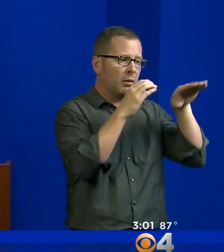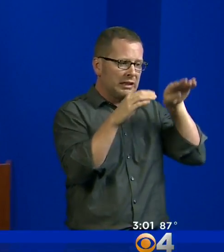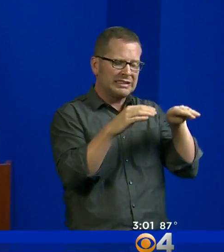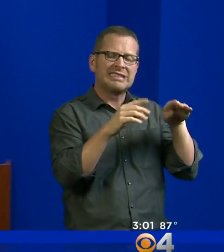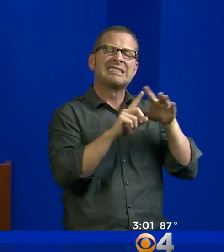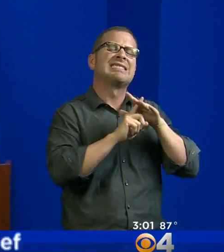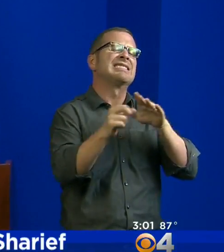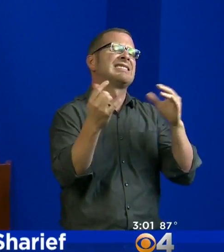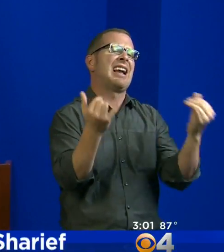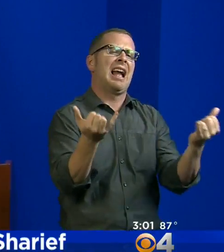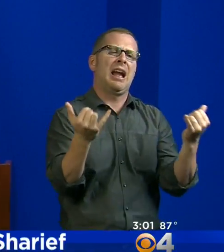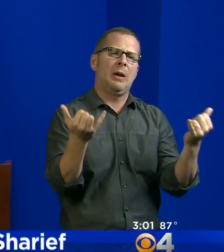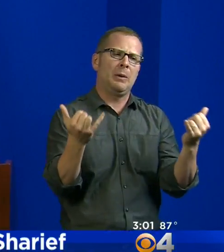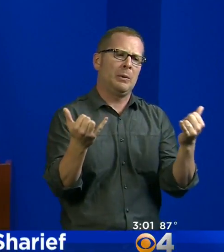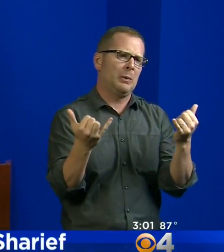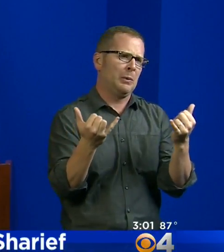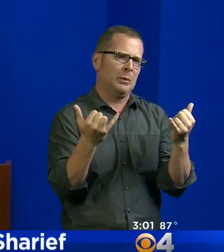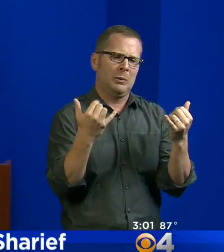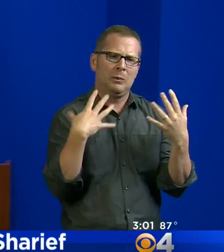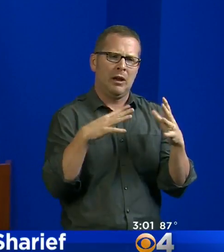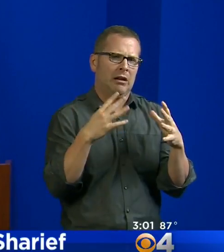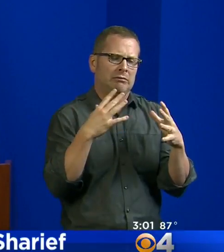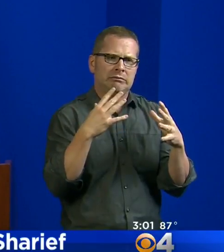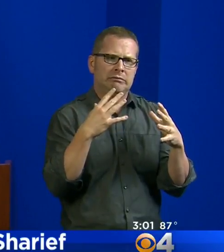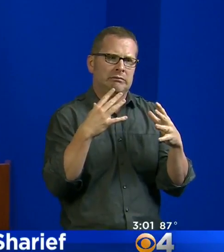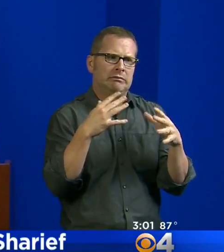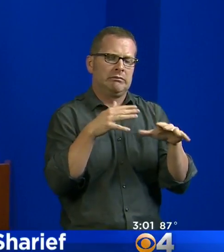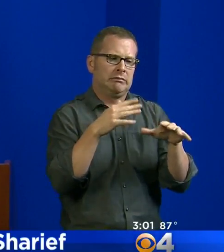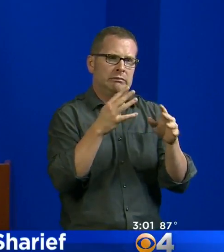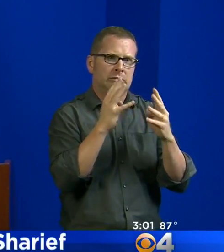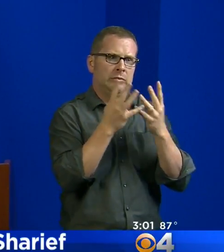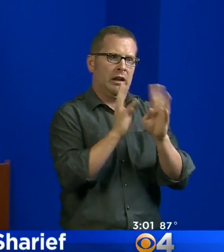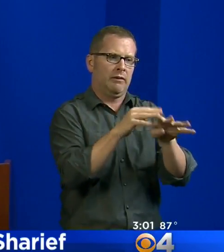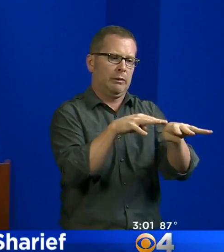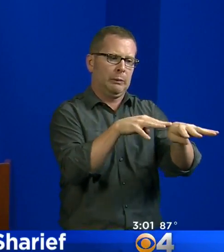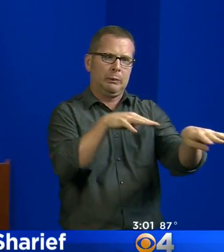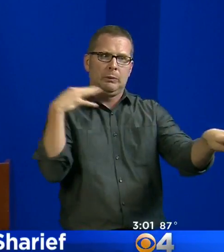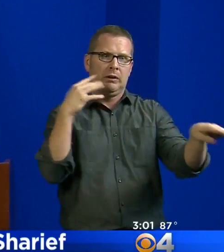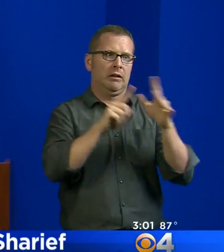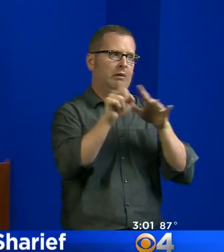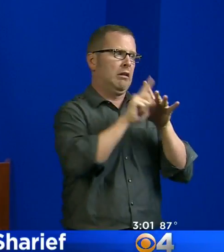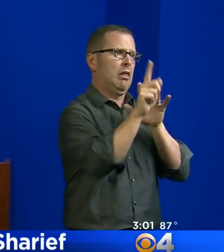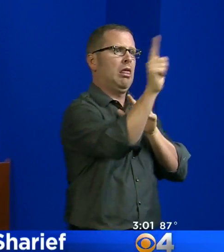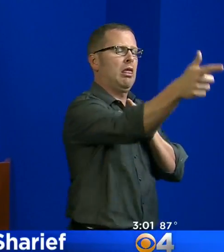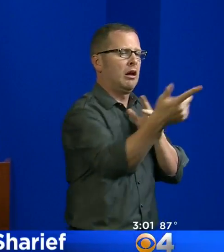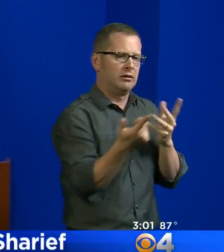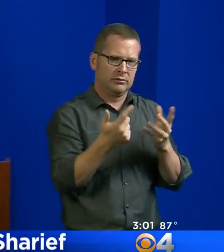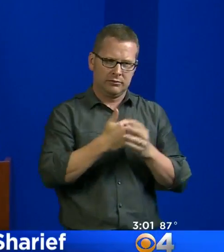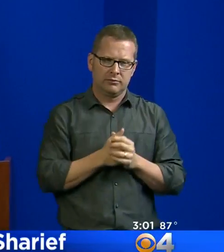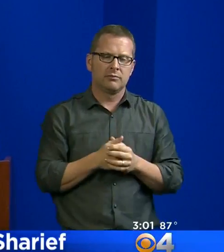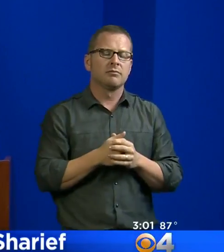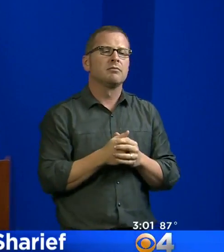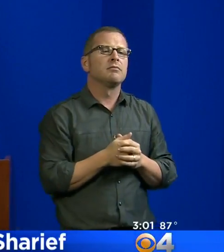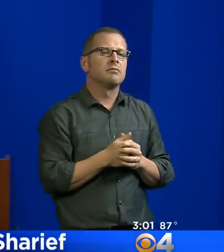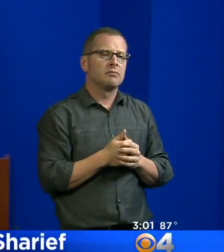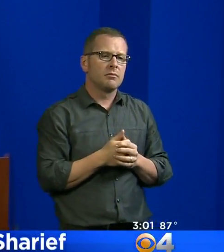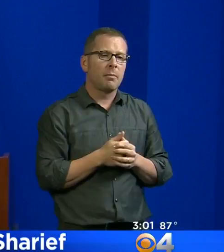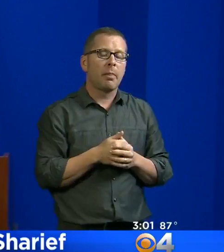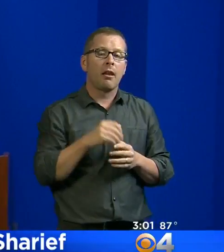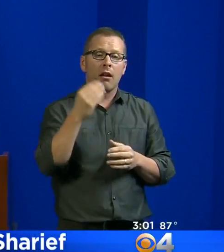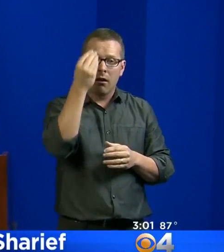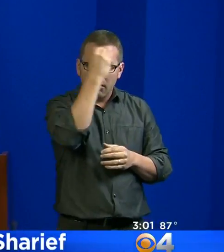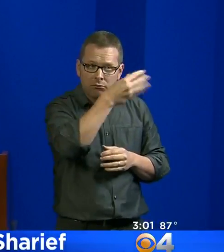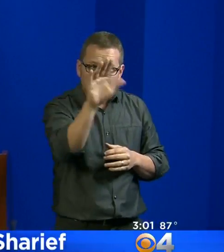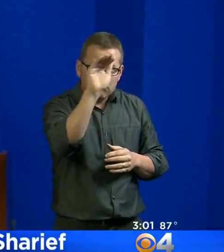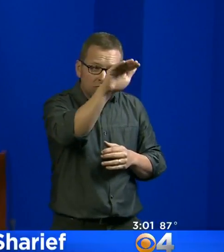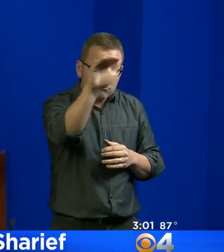reminder, tomorrow at noon, we will begin mandatory evacuations of the barrier islands and all coastal areas east of Federal